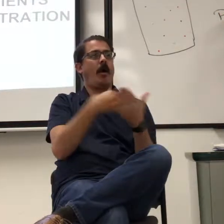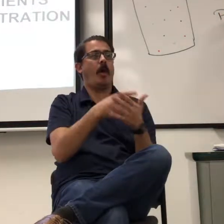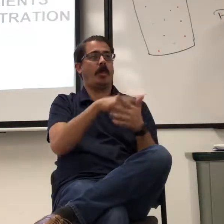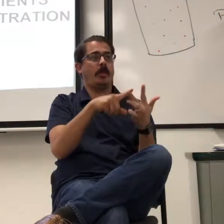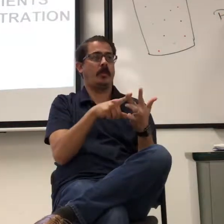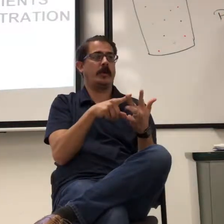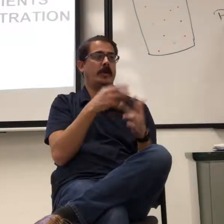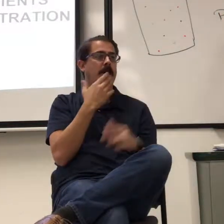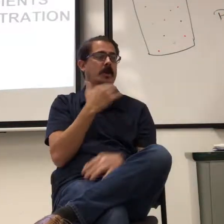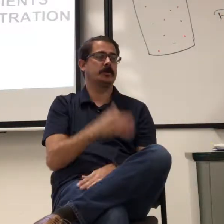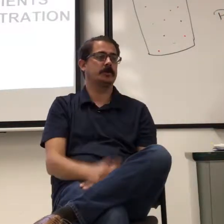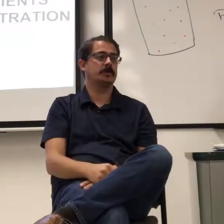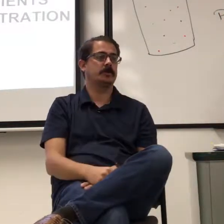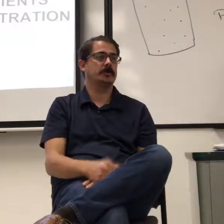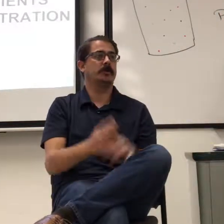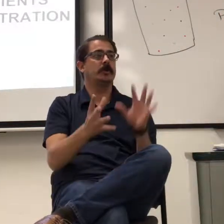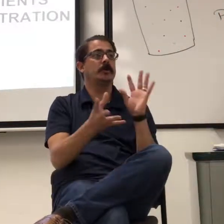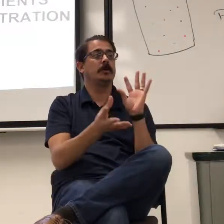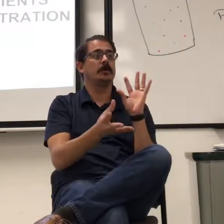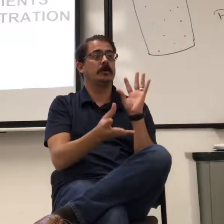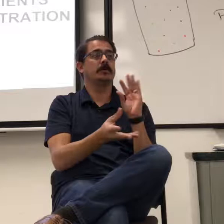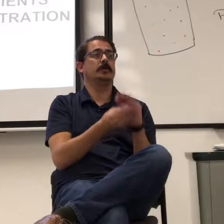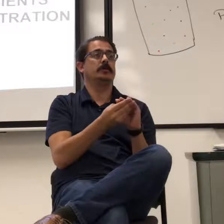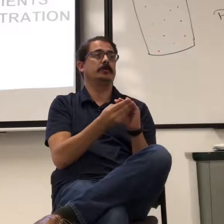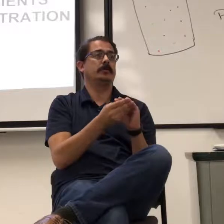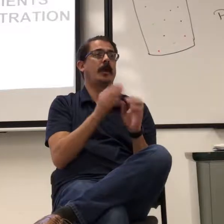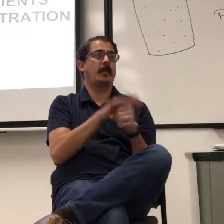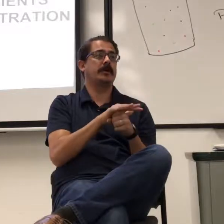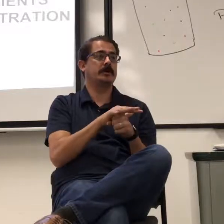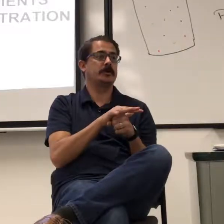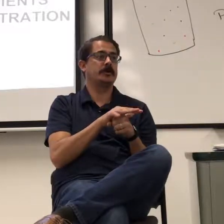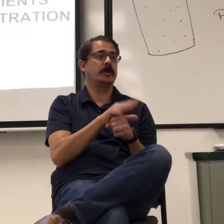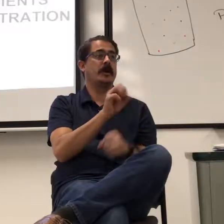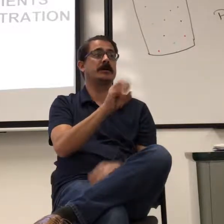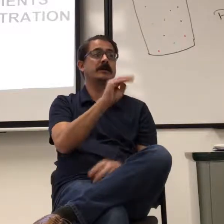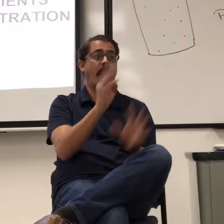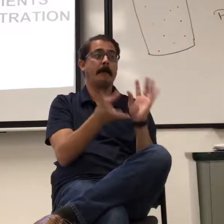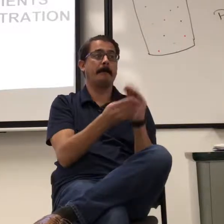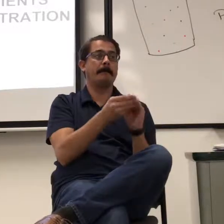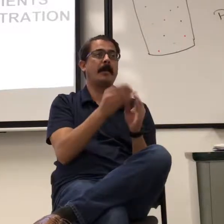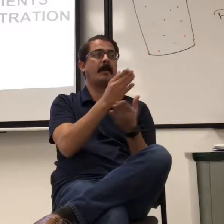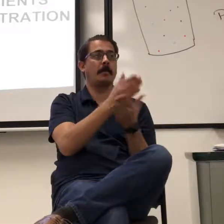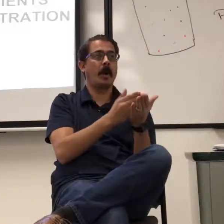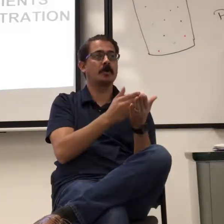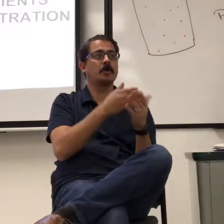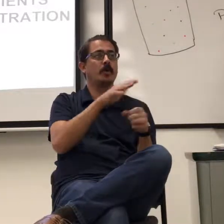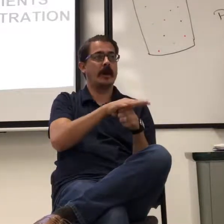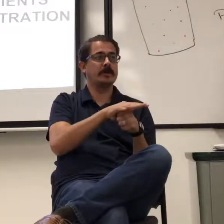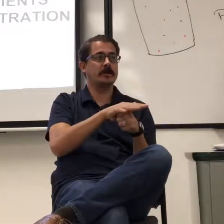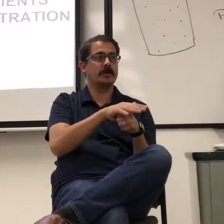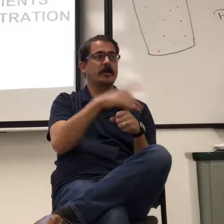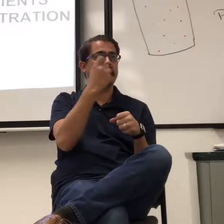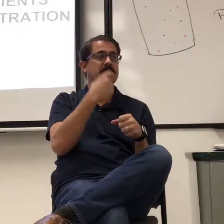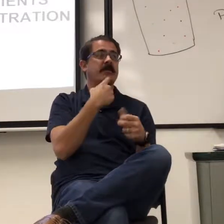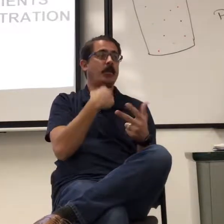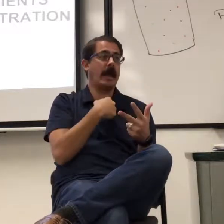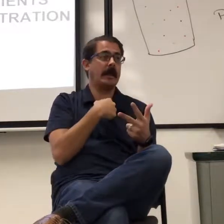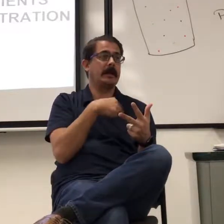So the total pressure is a sum of the partial pressure due to the